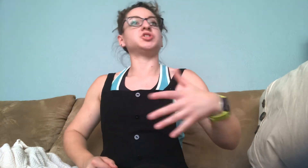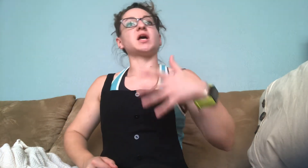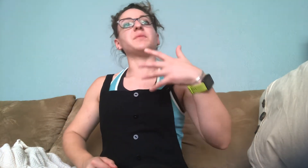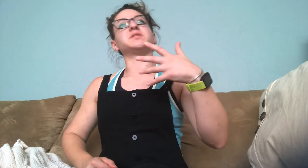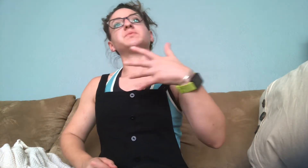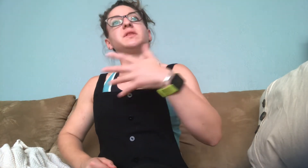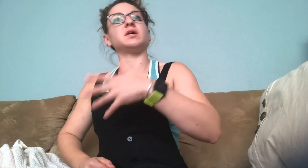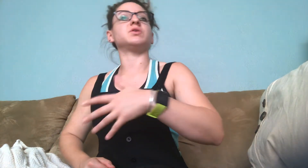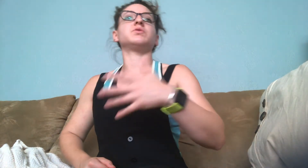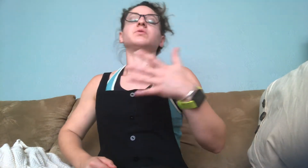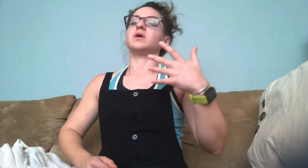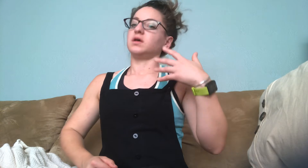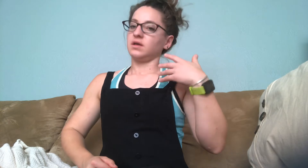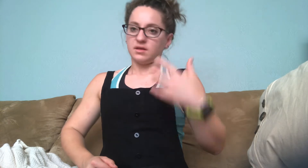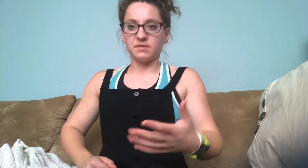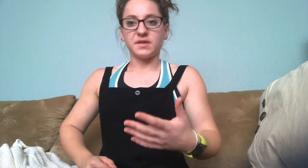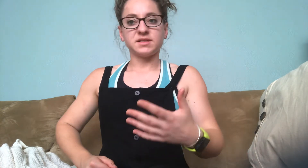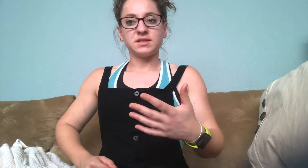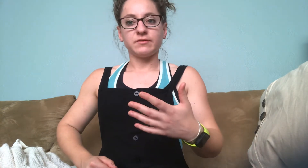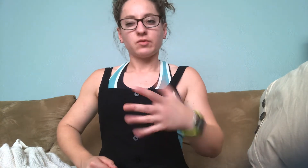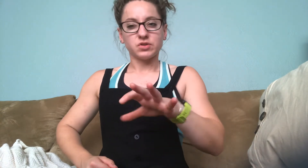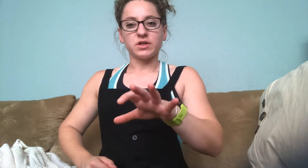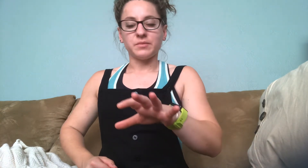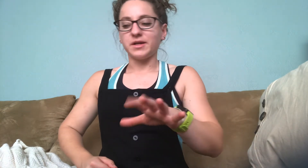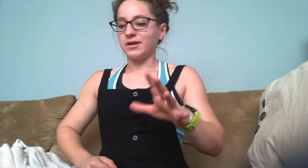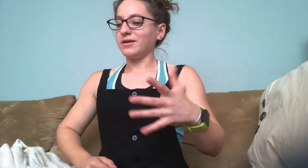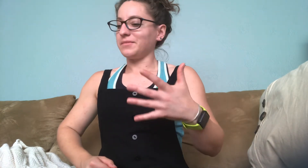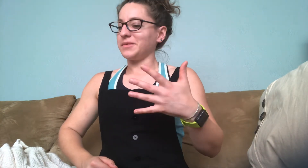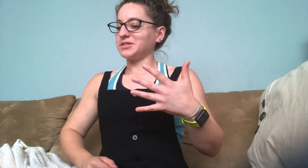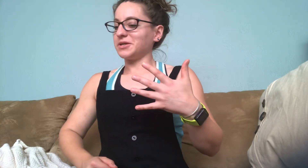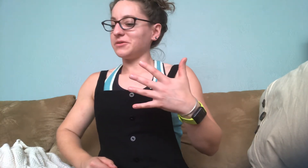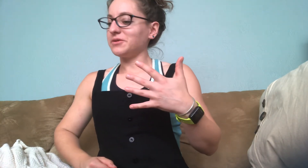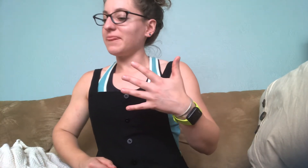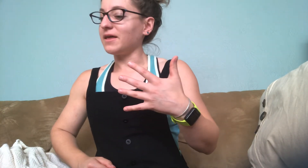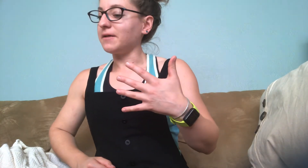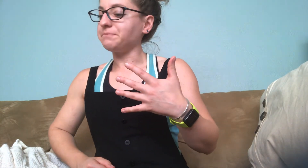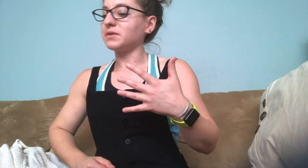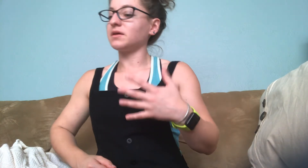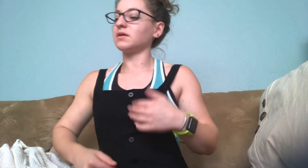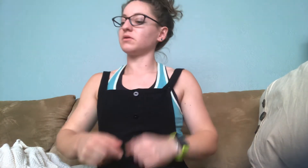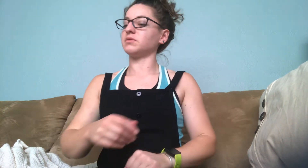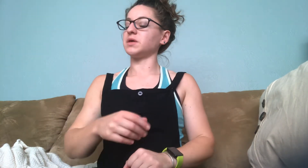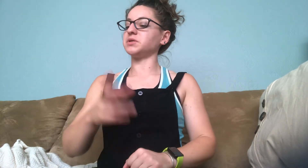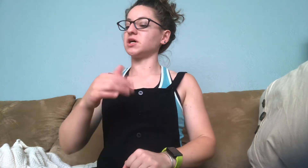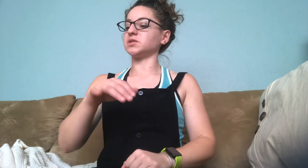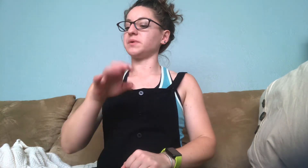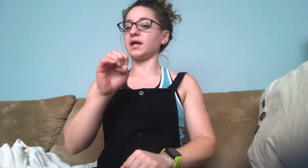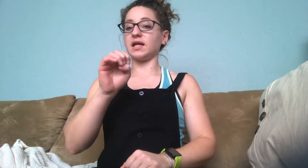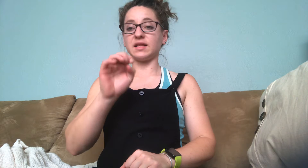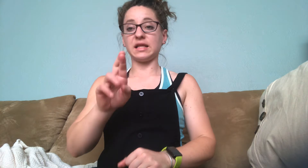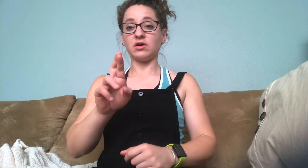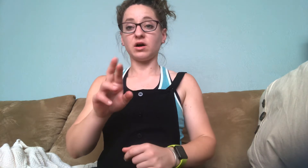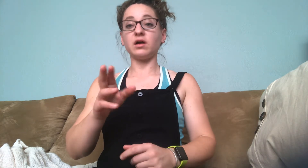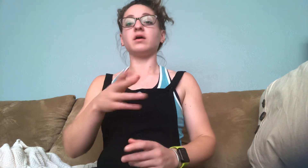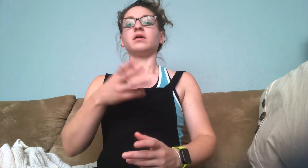this is their job, this is what they do. That's the deaf culture element here I'm going to share with you. And then we talked about adding that